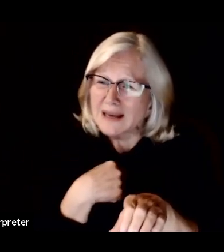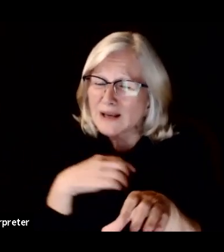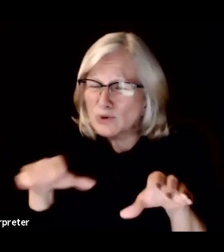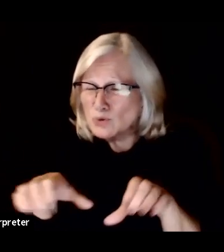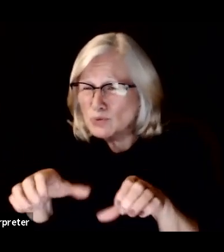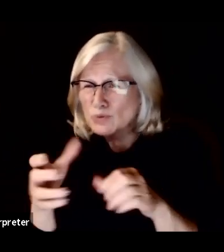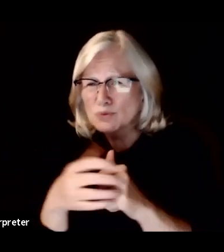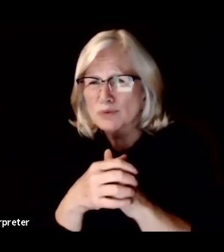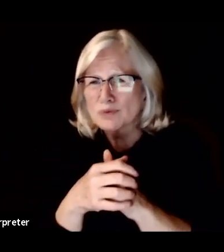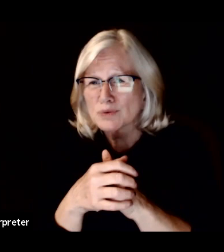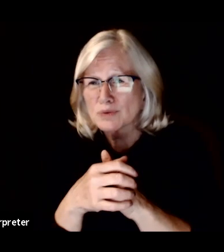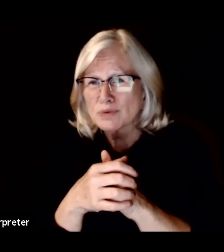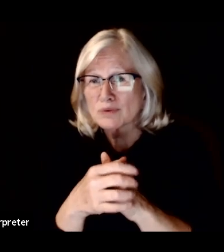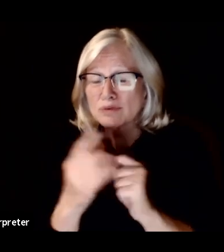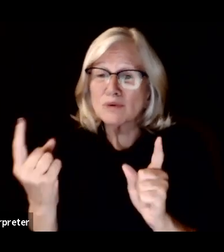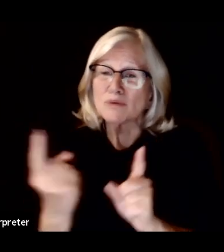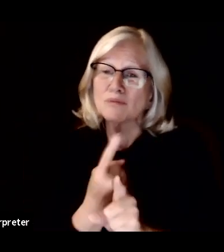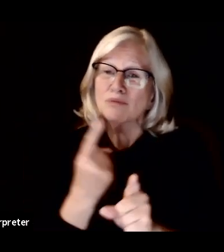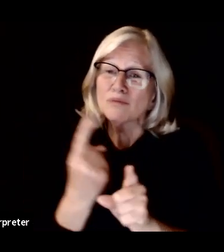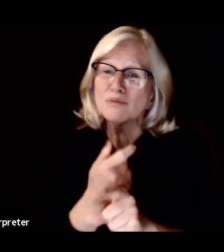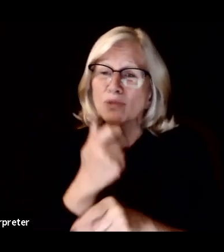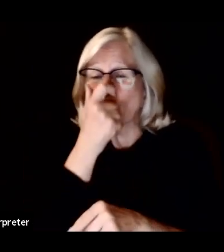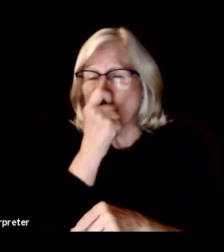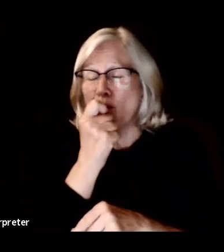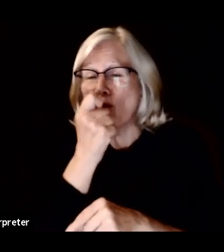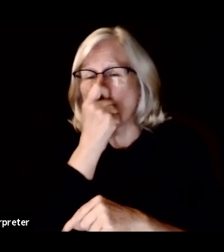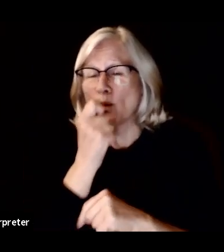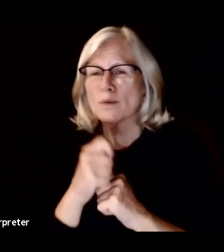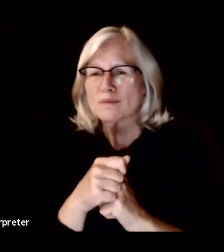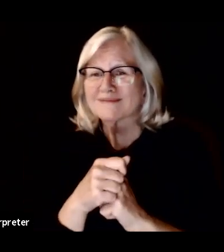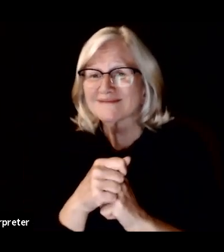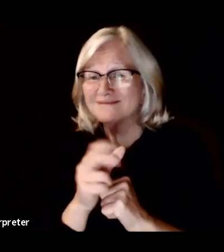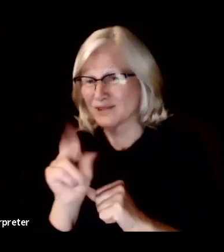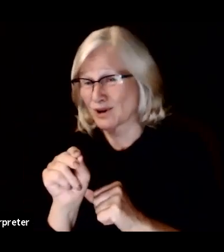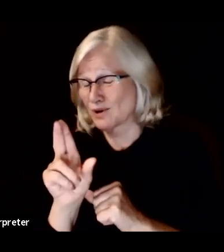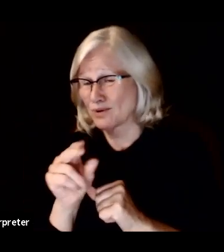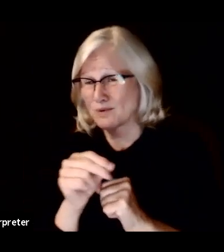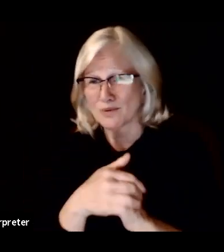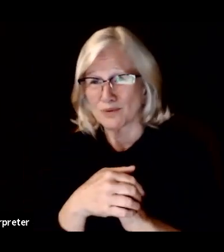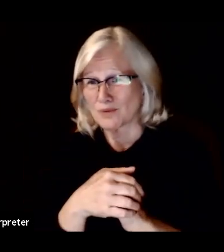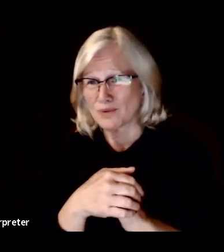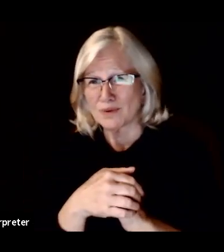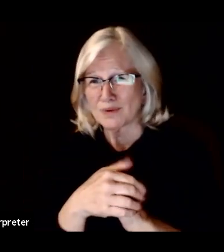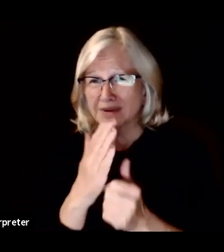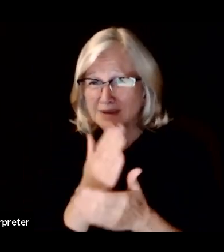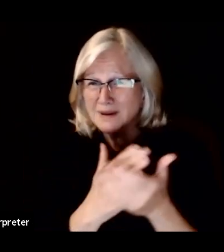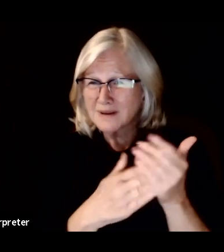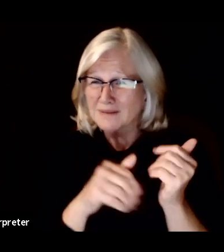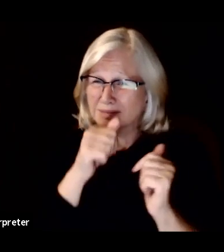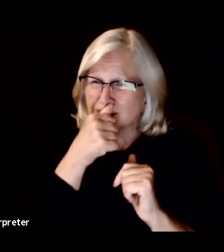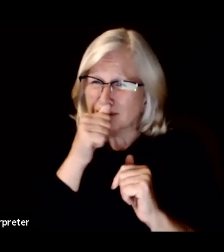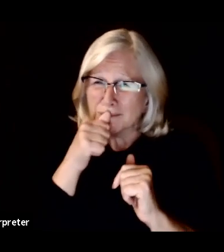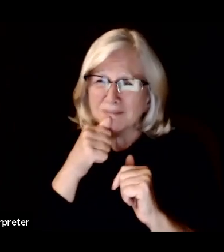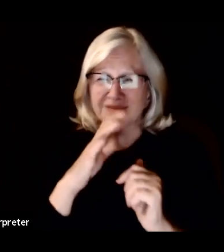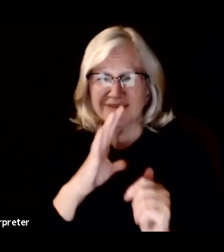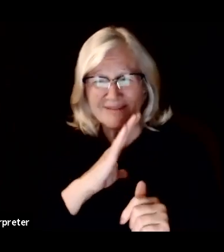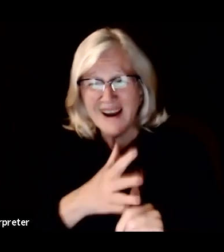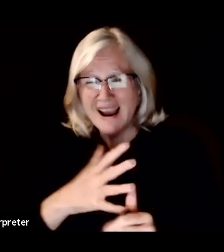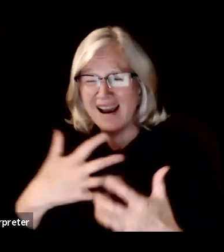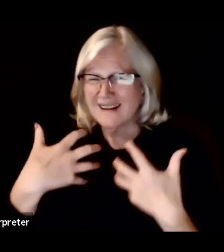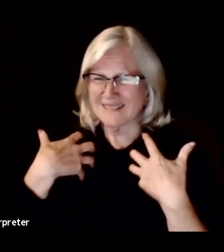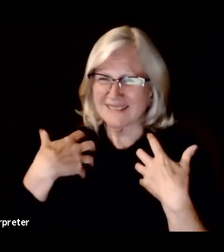cold. There are some people who do fine with this, but there are others, including young